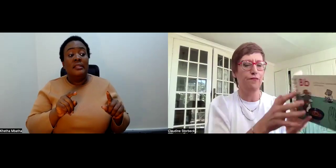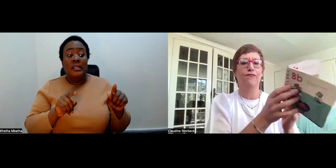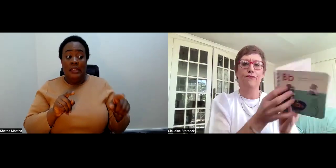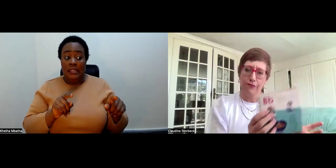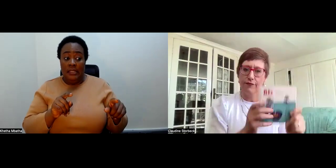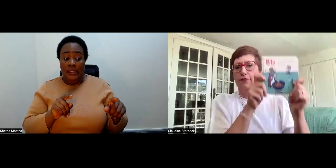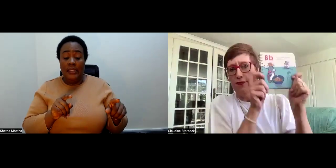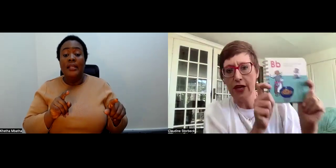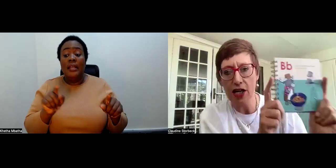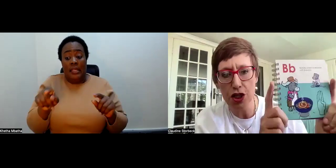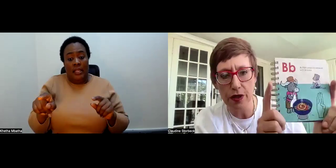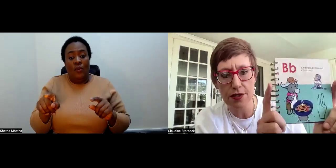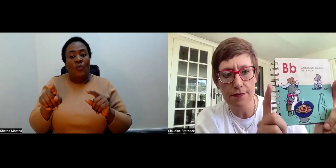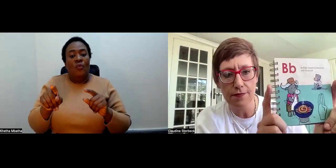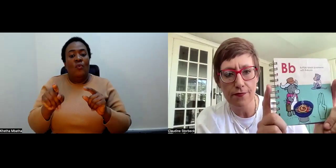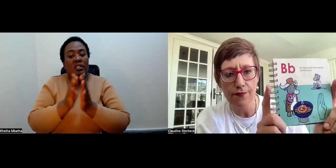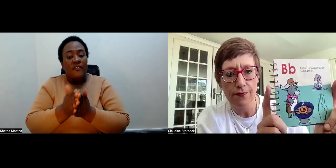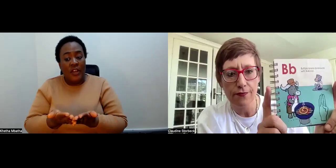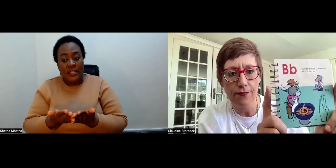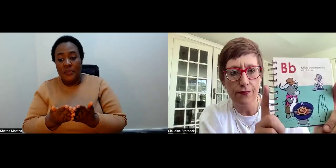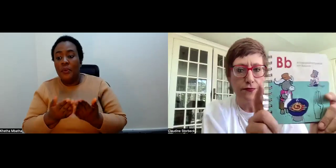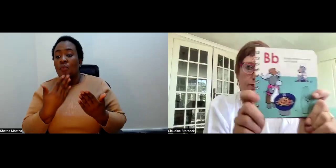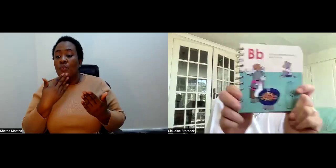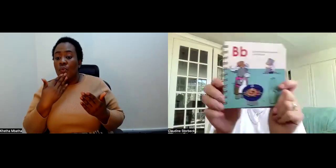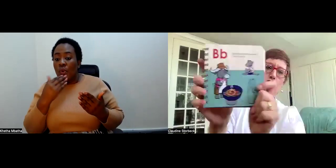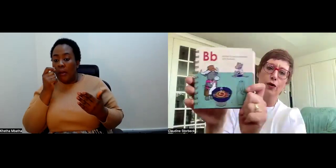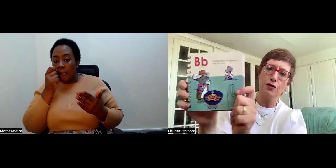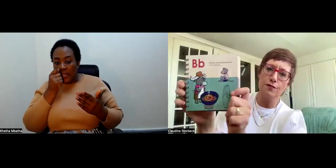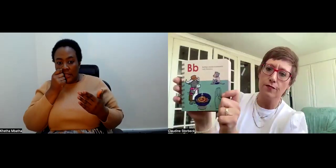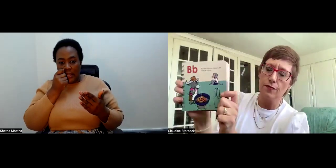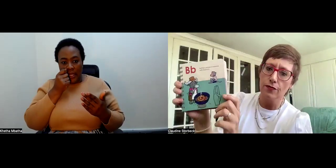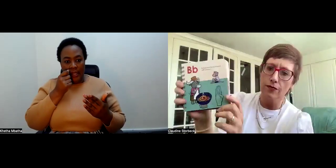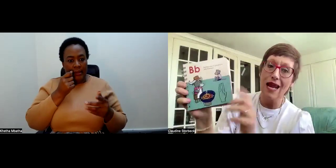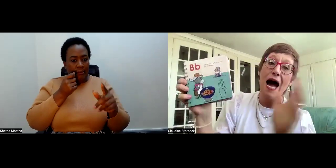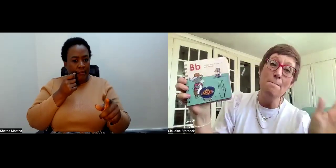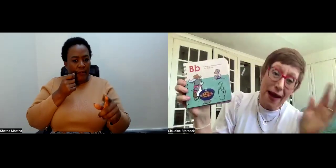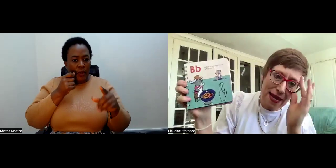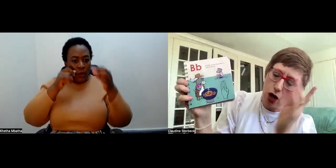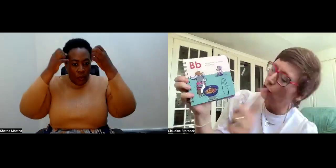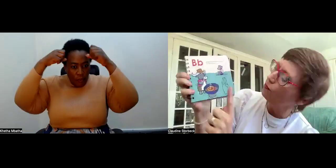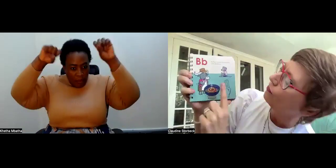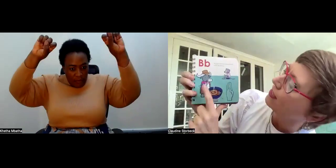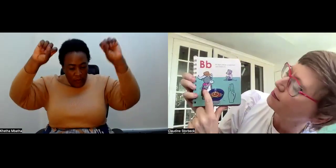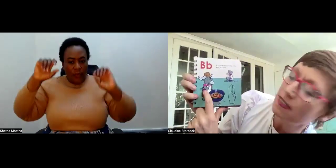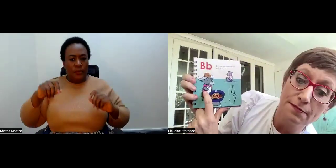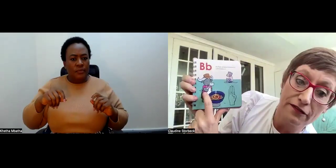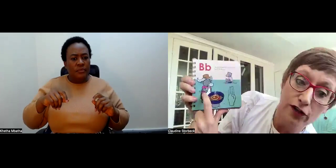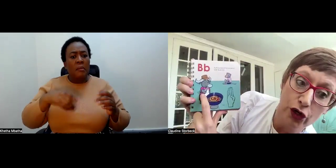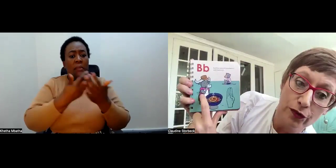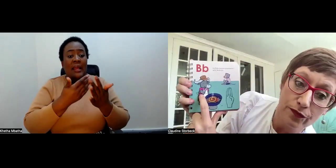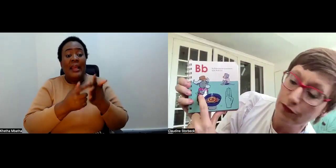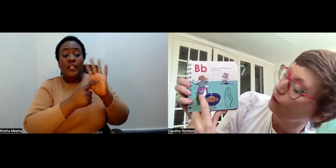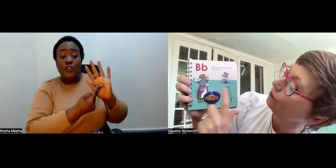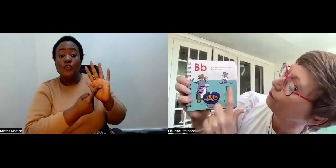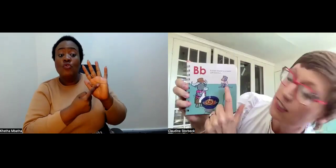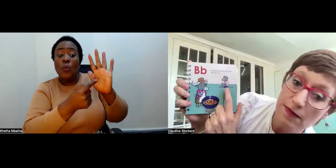Buffalo. Then I'll show it. And I'll show it. I may go, there's Mr.